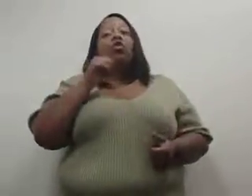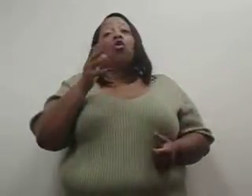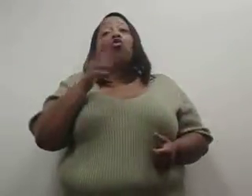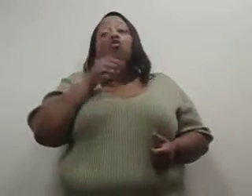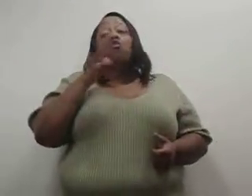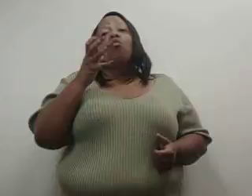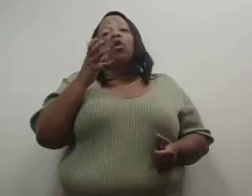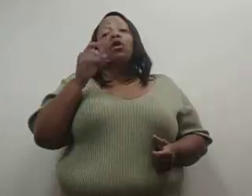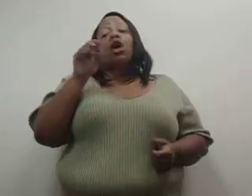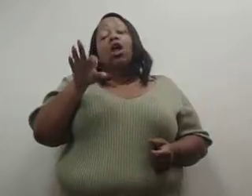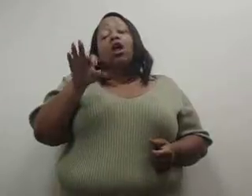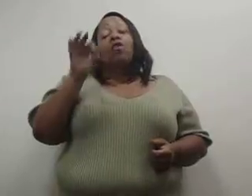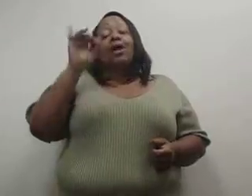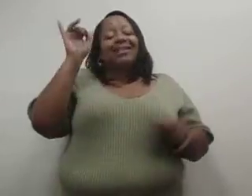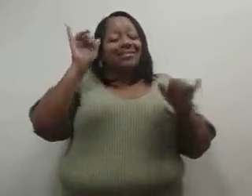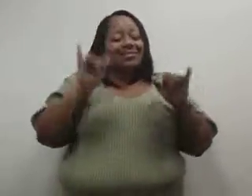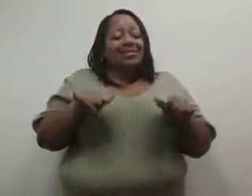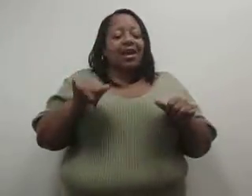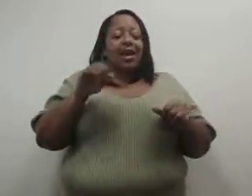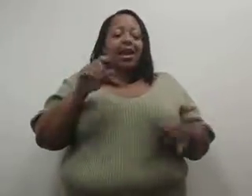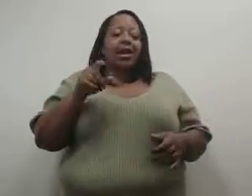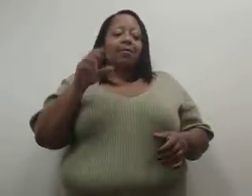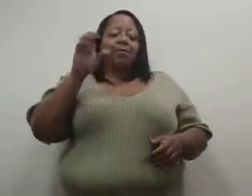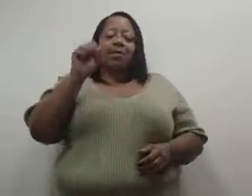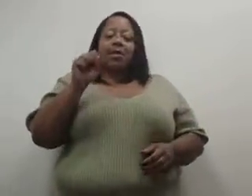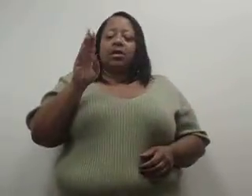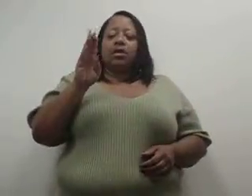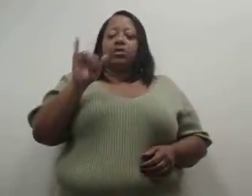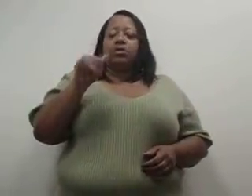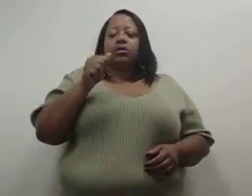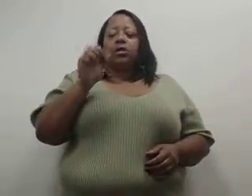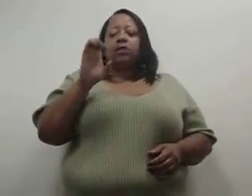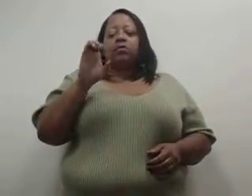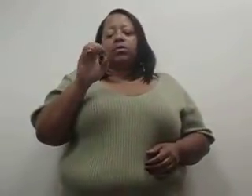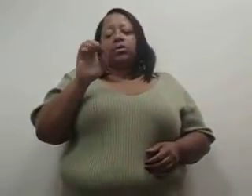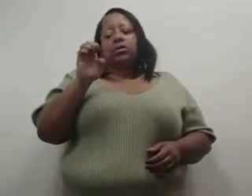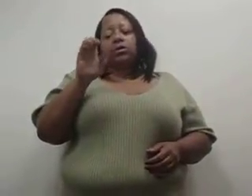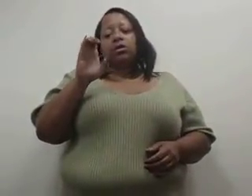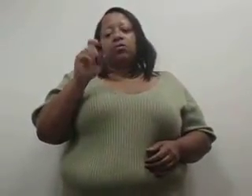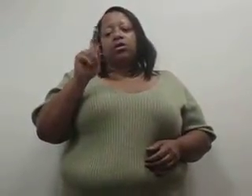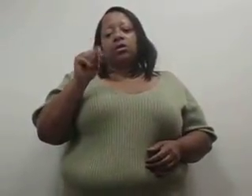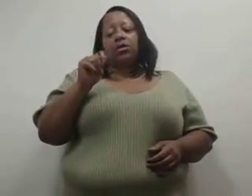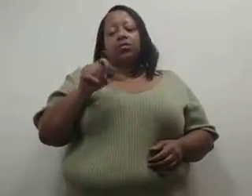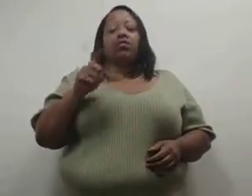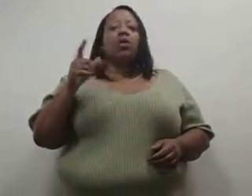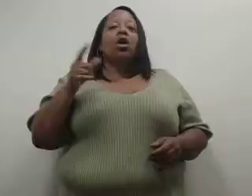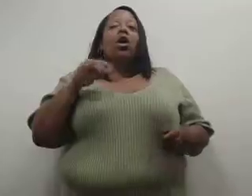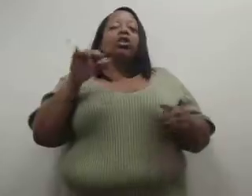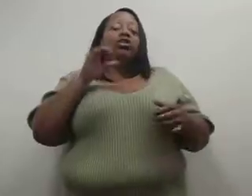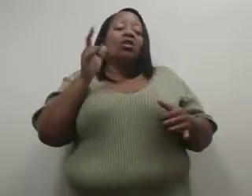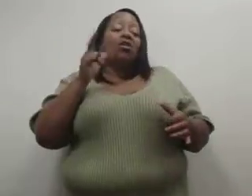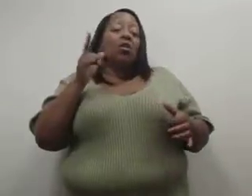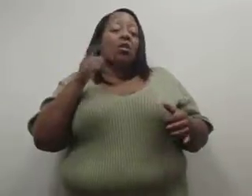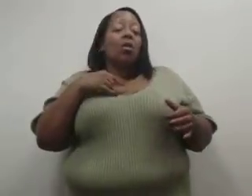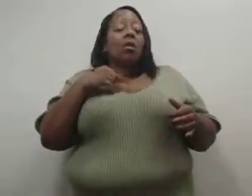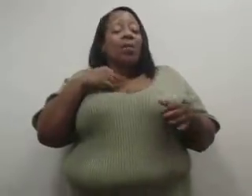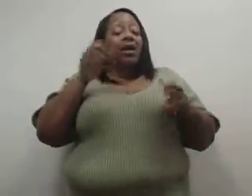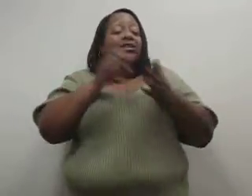article, because often students see a topic and then they decide they want to work on that topic. So there's a little information sharing in the beginning.